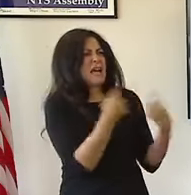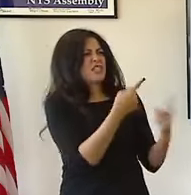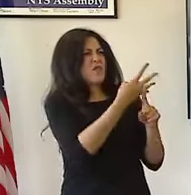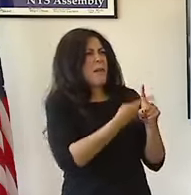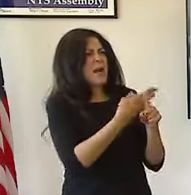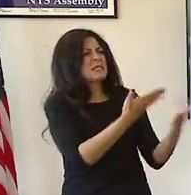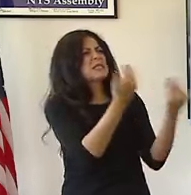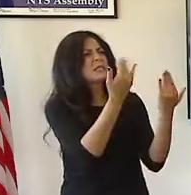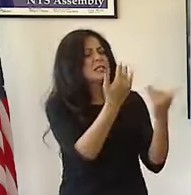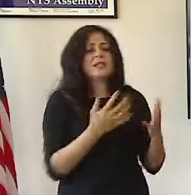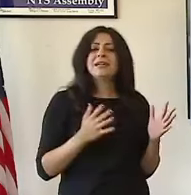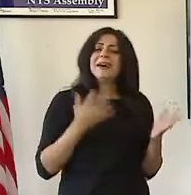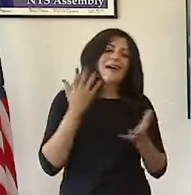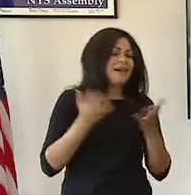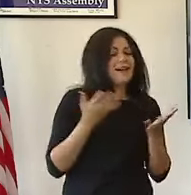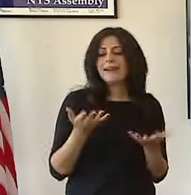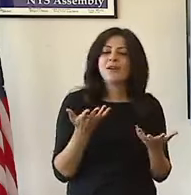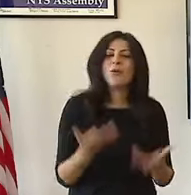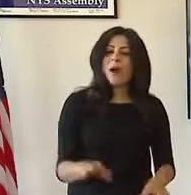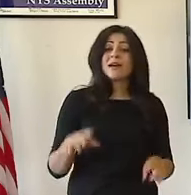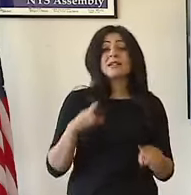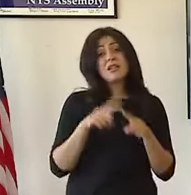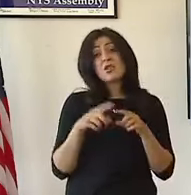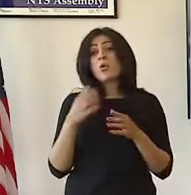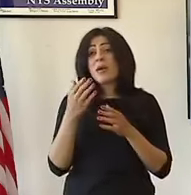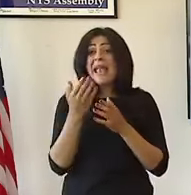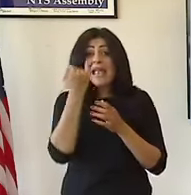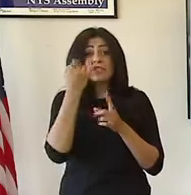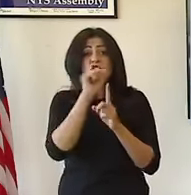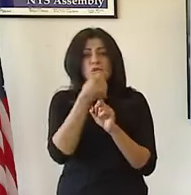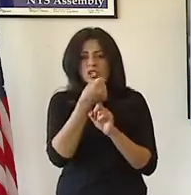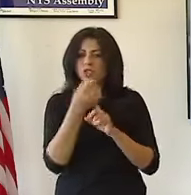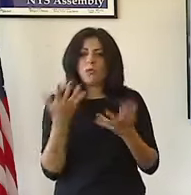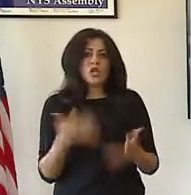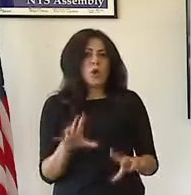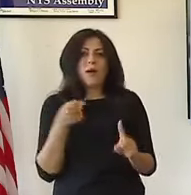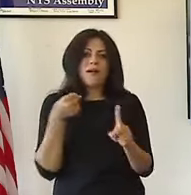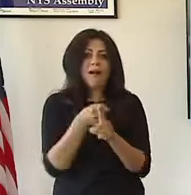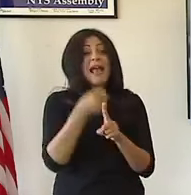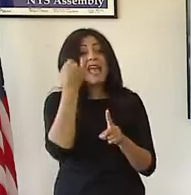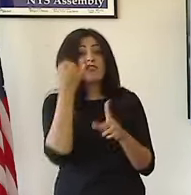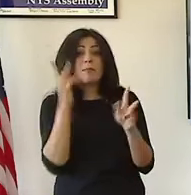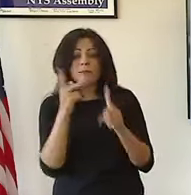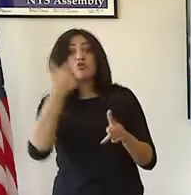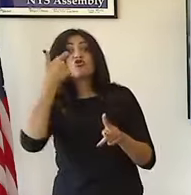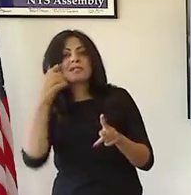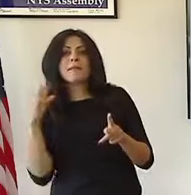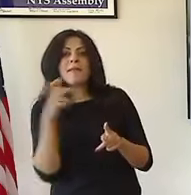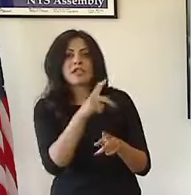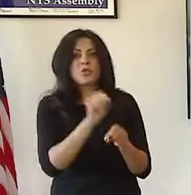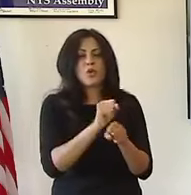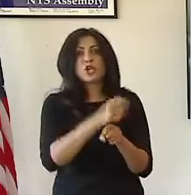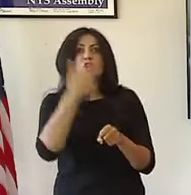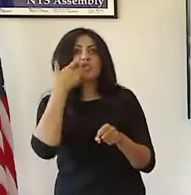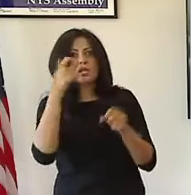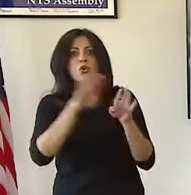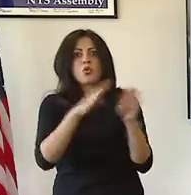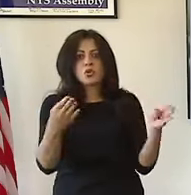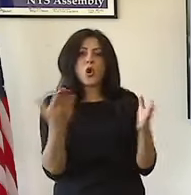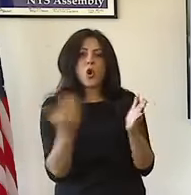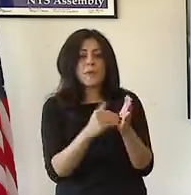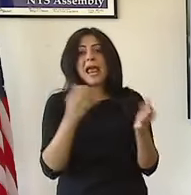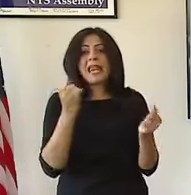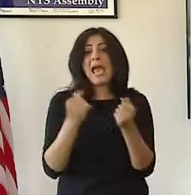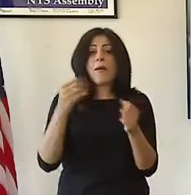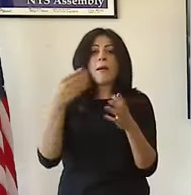going back to work, opening their doors, and are suddenly just being hit by the challenge that still looms over them. Believe me, anyone who's